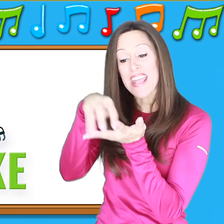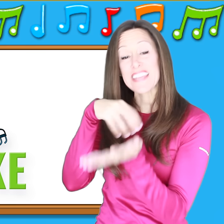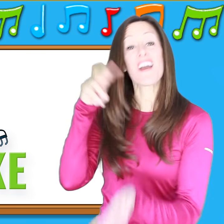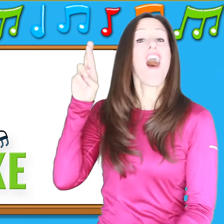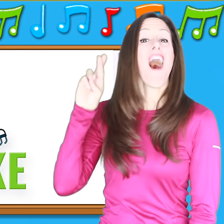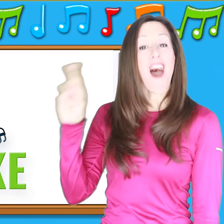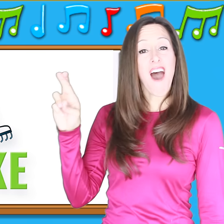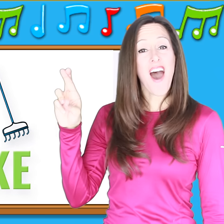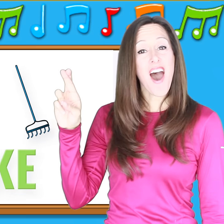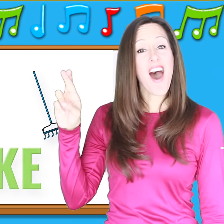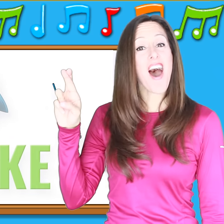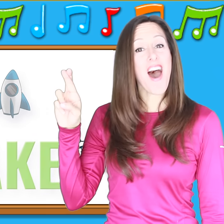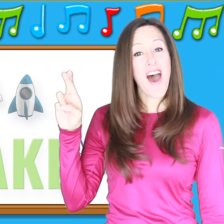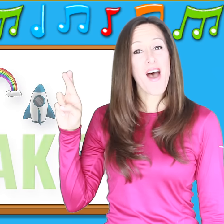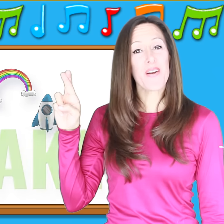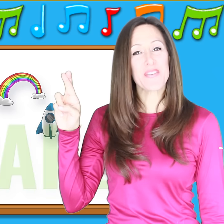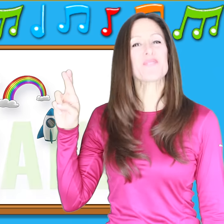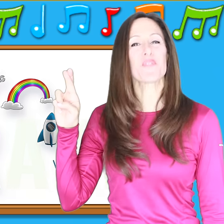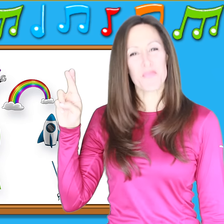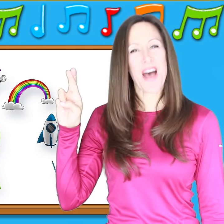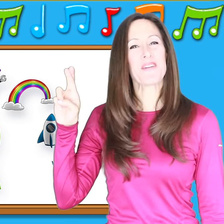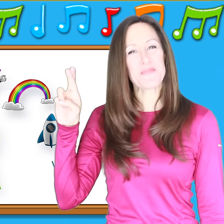rake. R is for